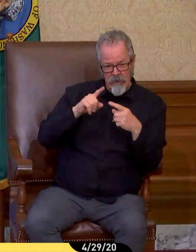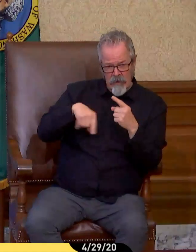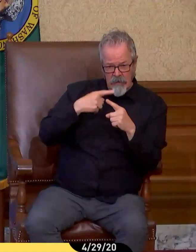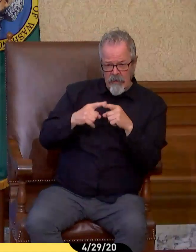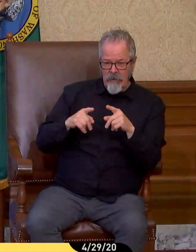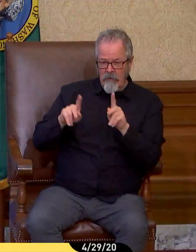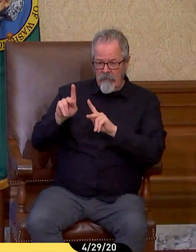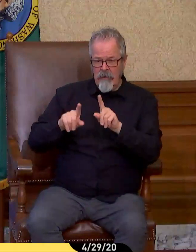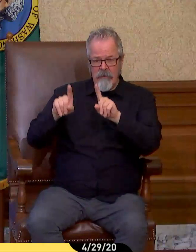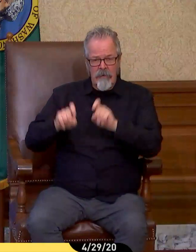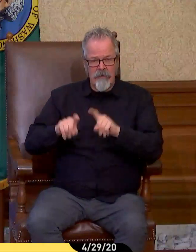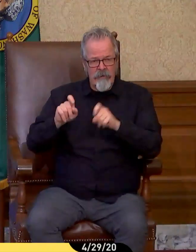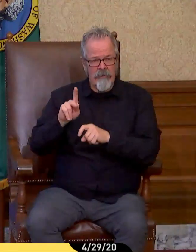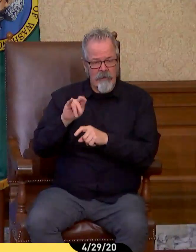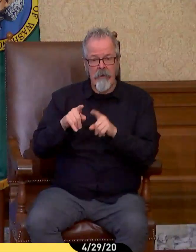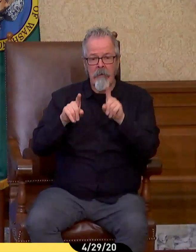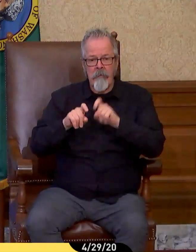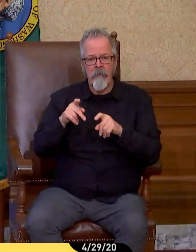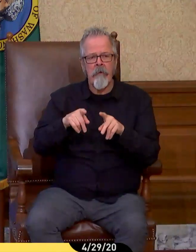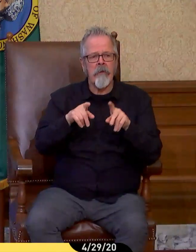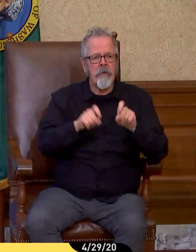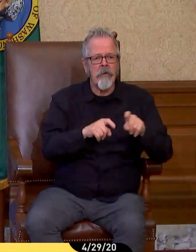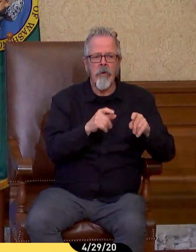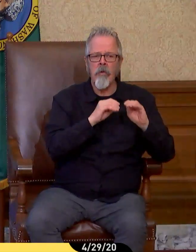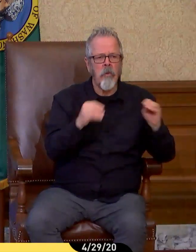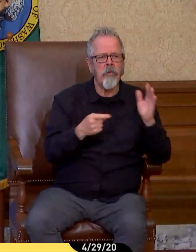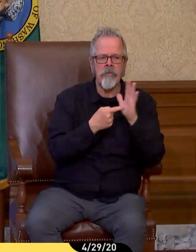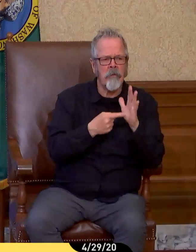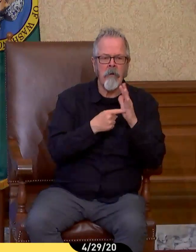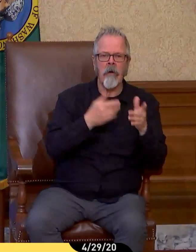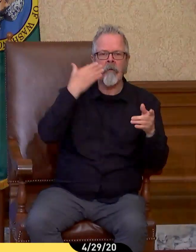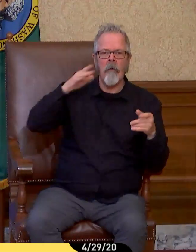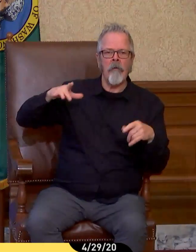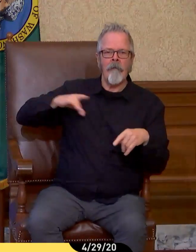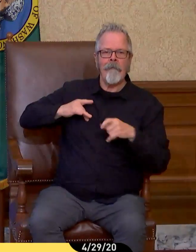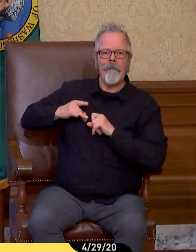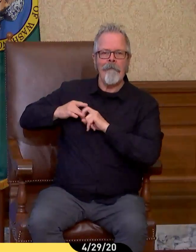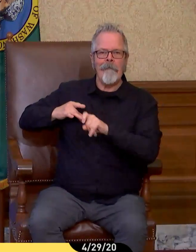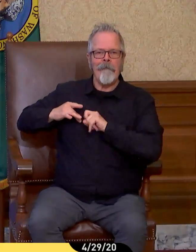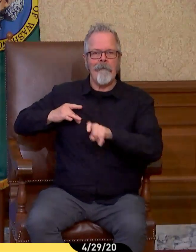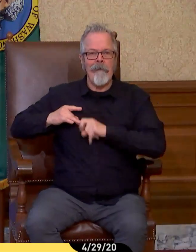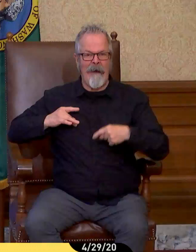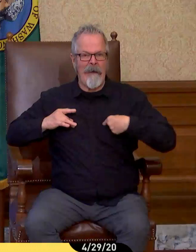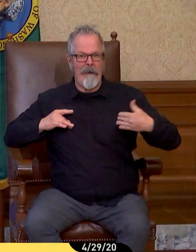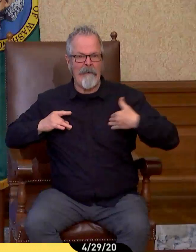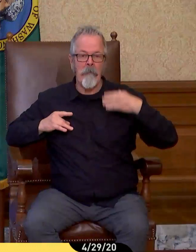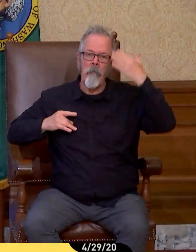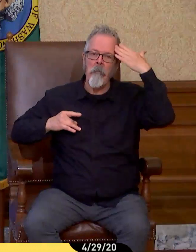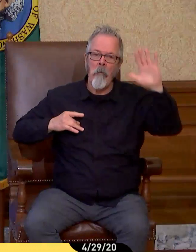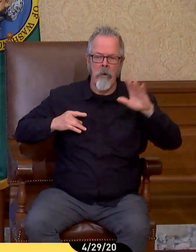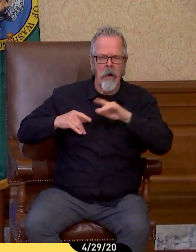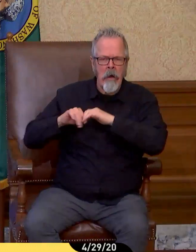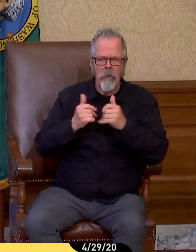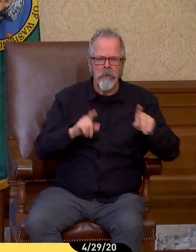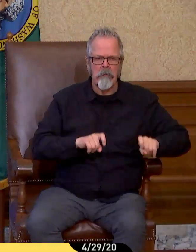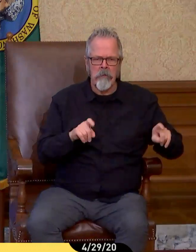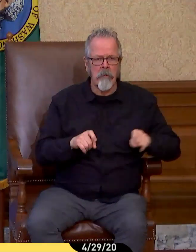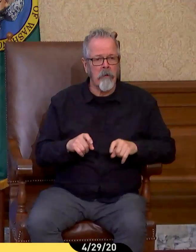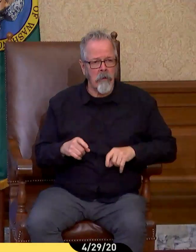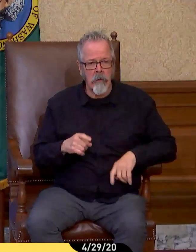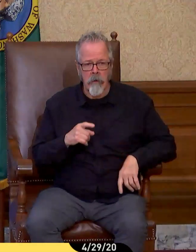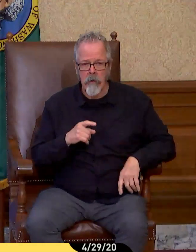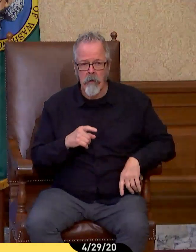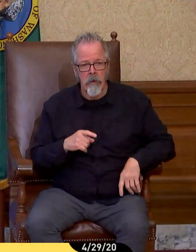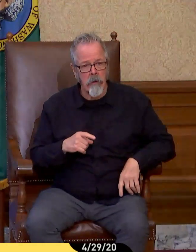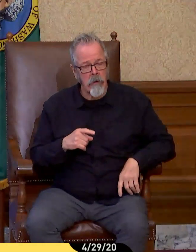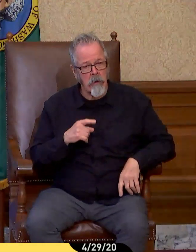about the spread of the disease. There is the start of a process to be able to do that by